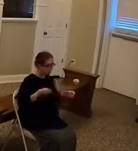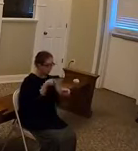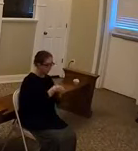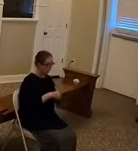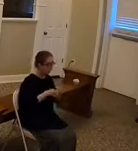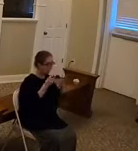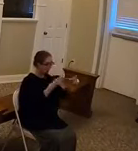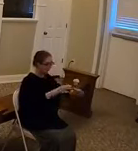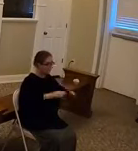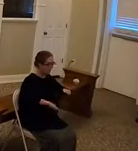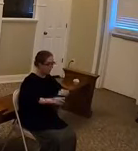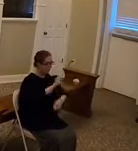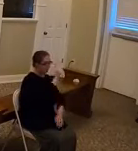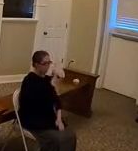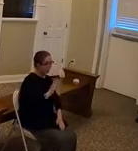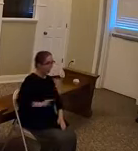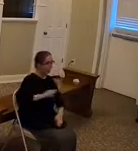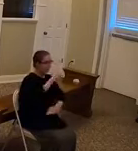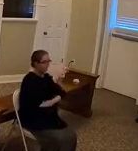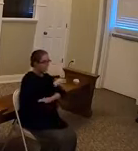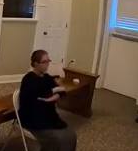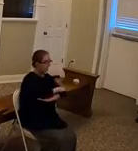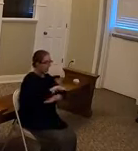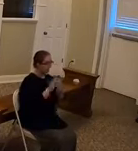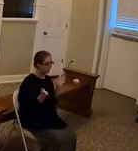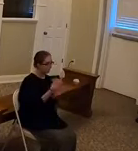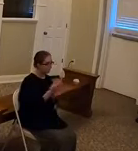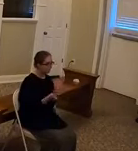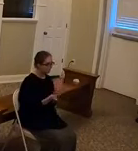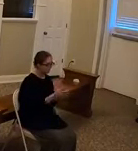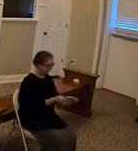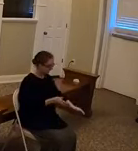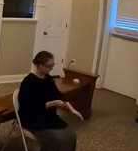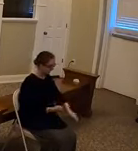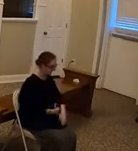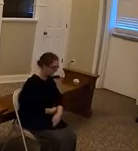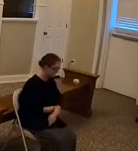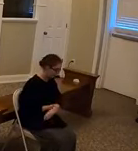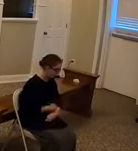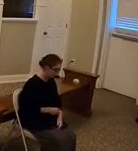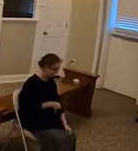and put you under the king's table. Yeah.